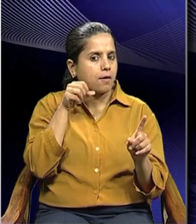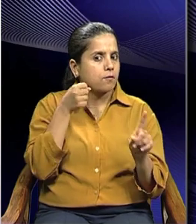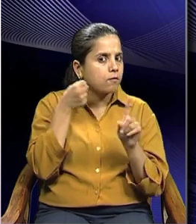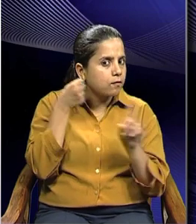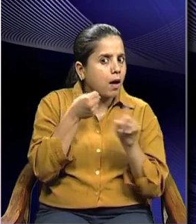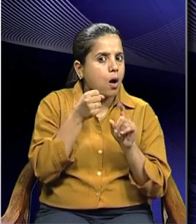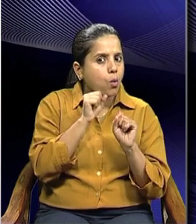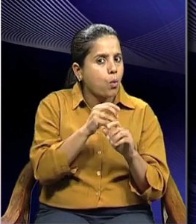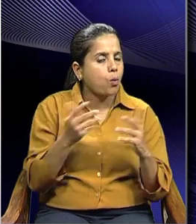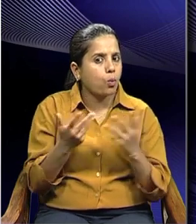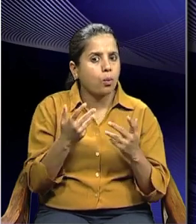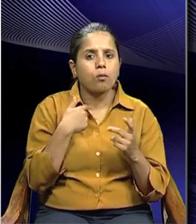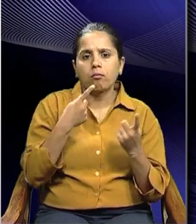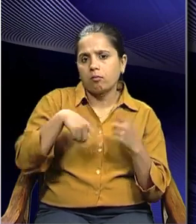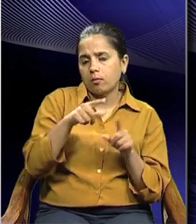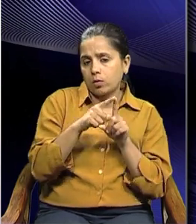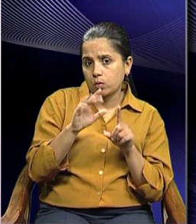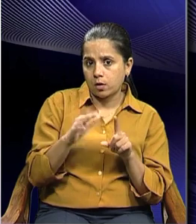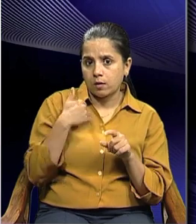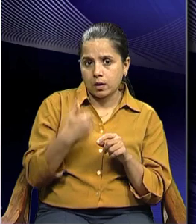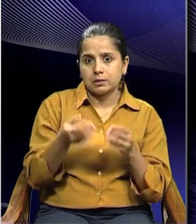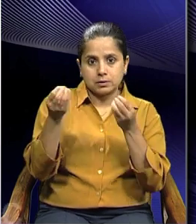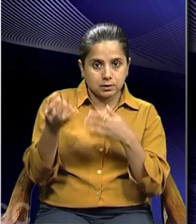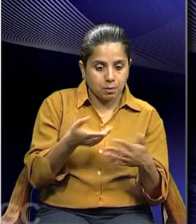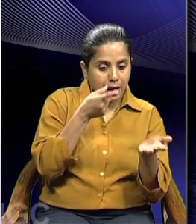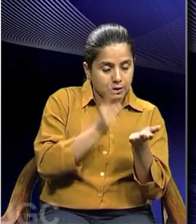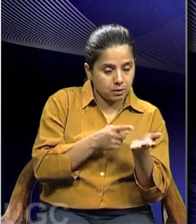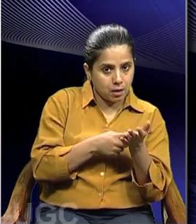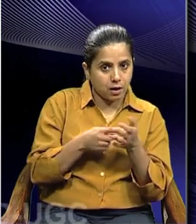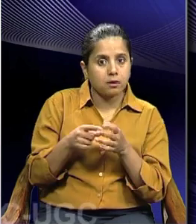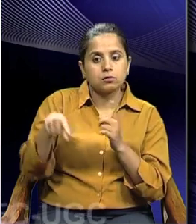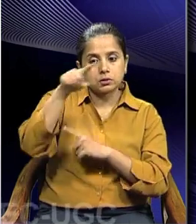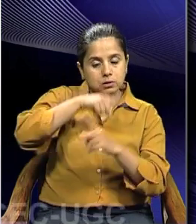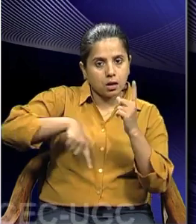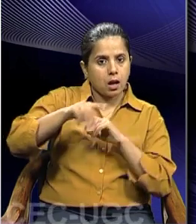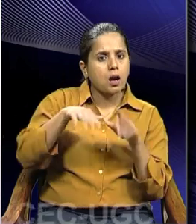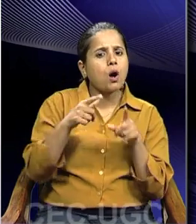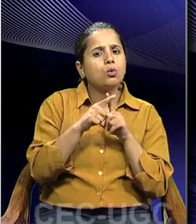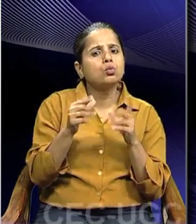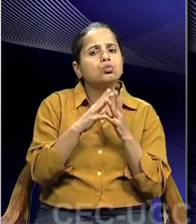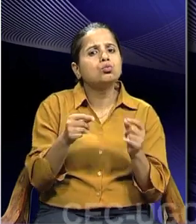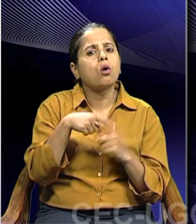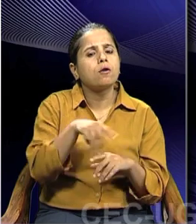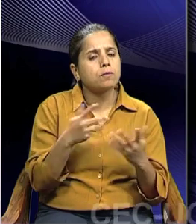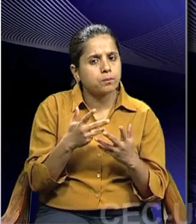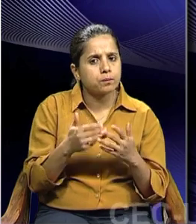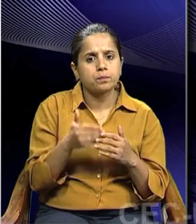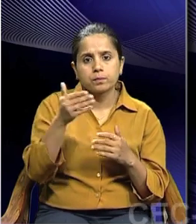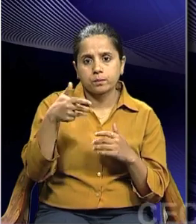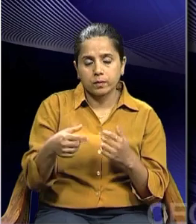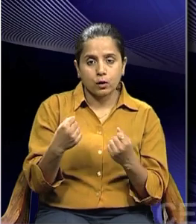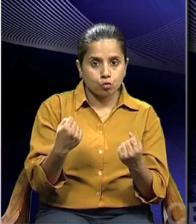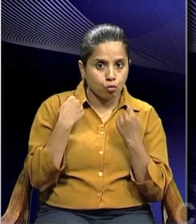What exactly we are doing in terms of the supply demand cycles behavior? How to deal with them? Next is strengths